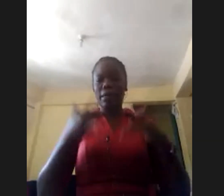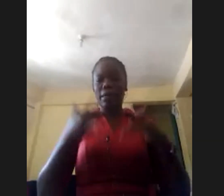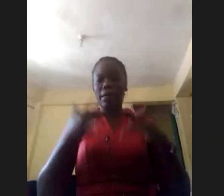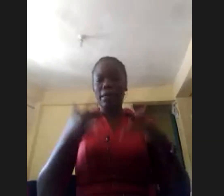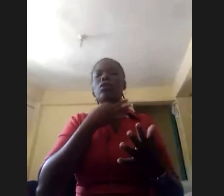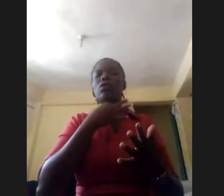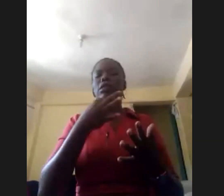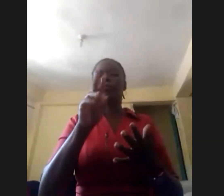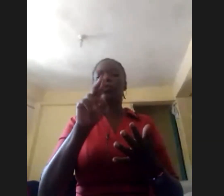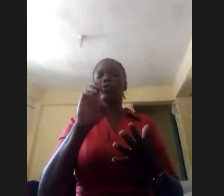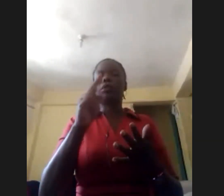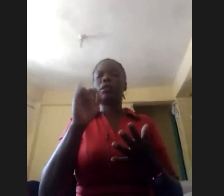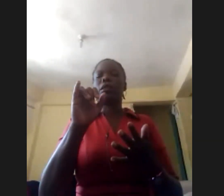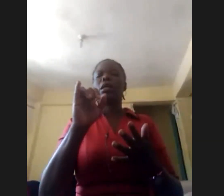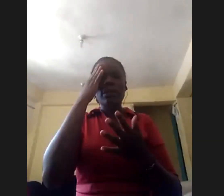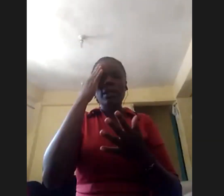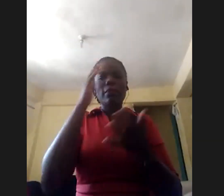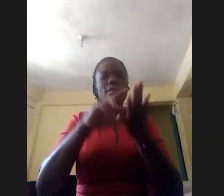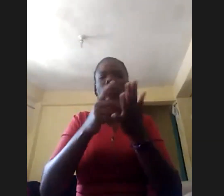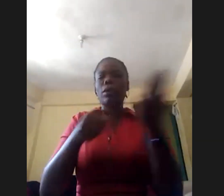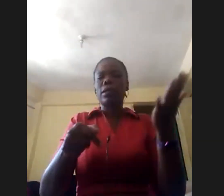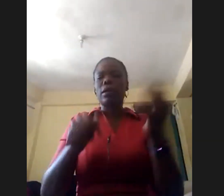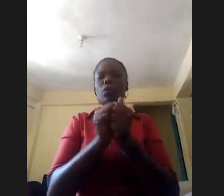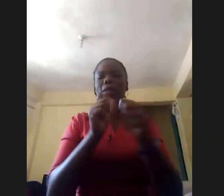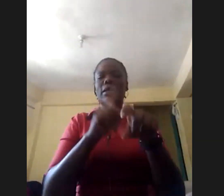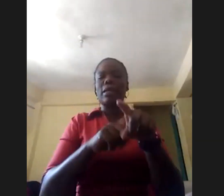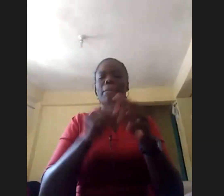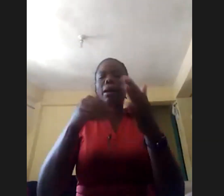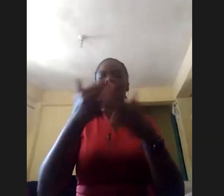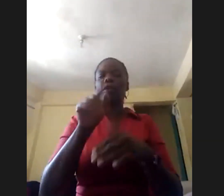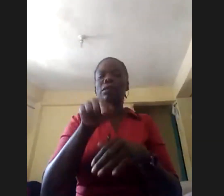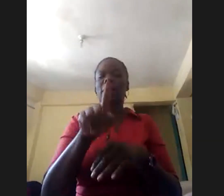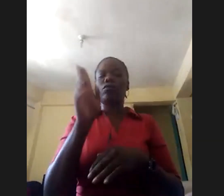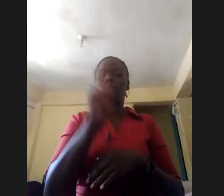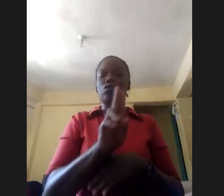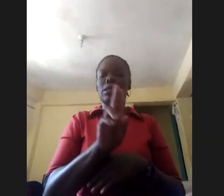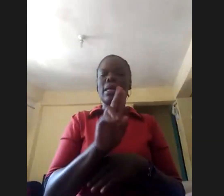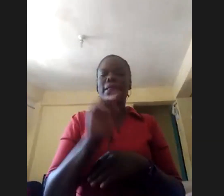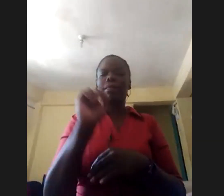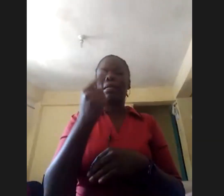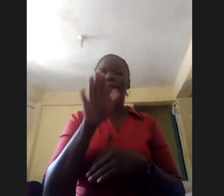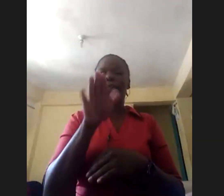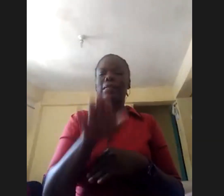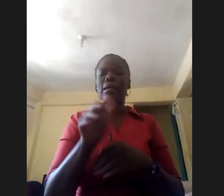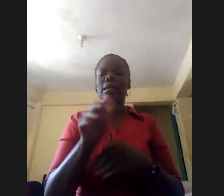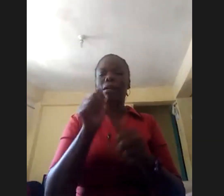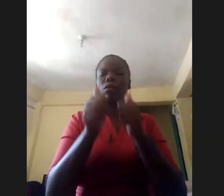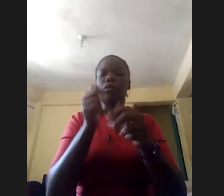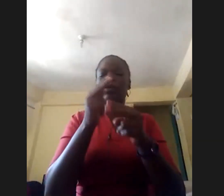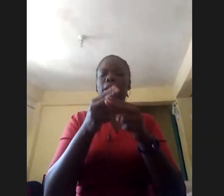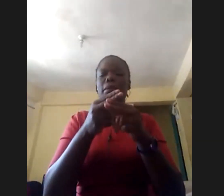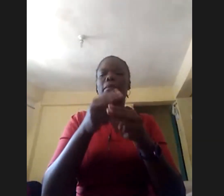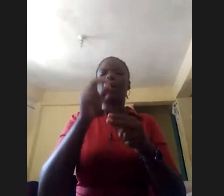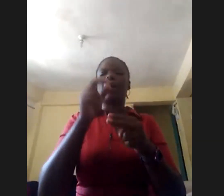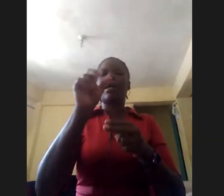is this. And then with time, after they use, the second stage that we call escalation. So in